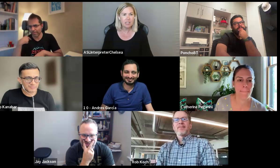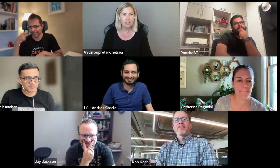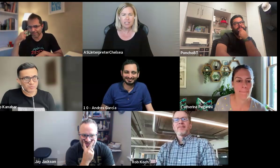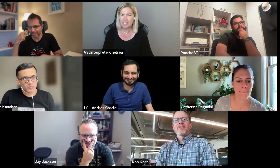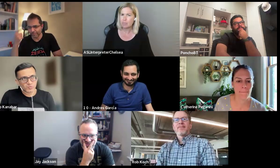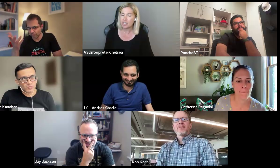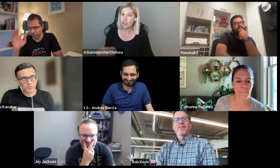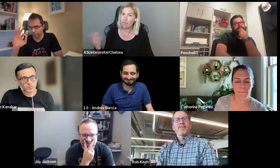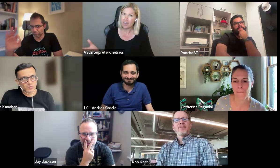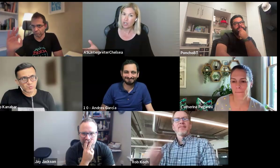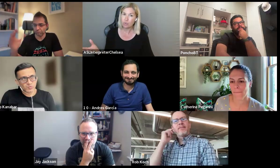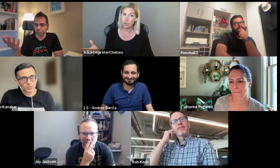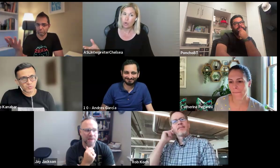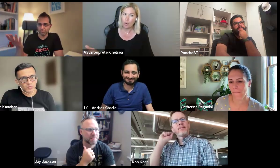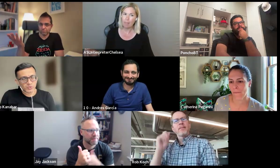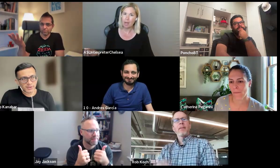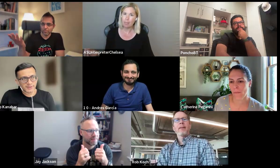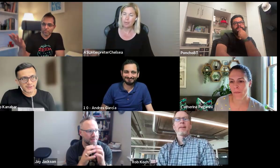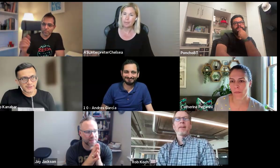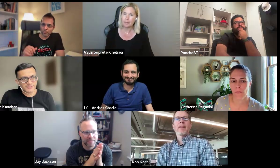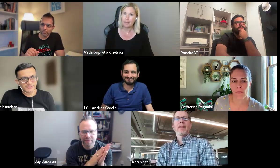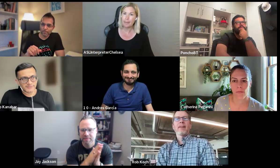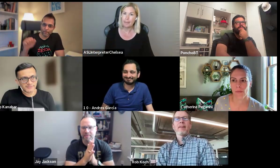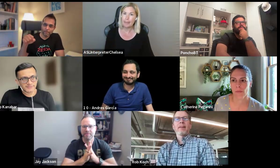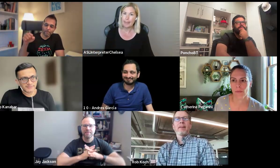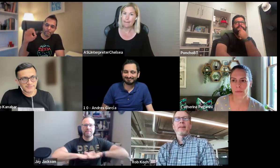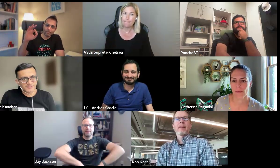And Sandeep, did you finish your wrap up?